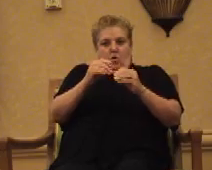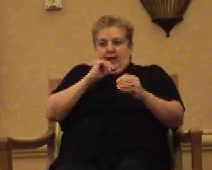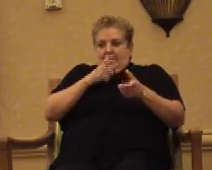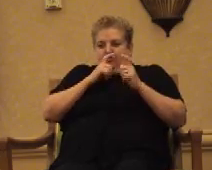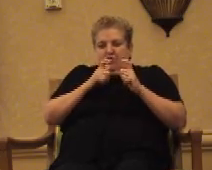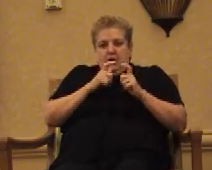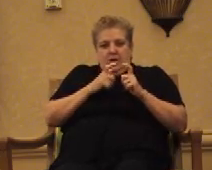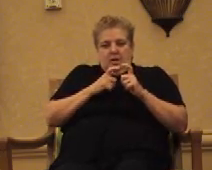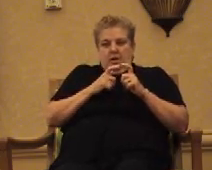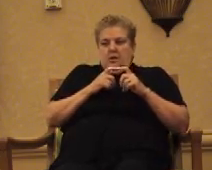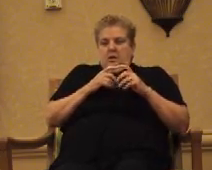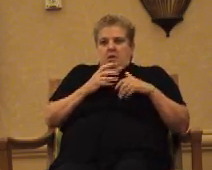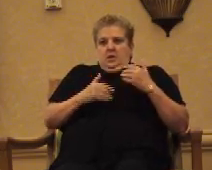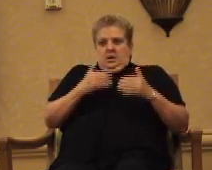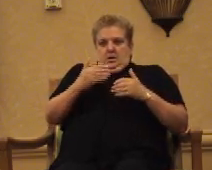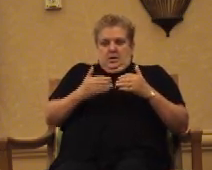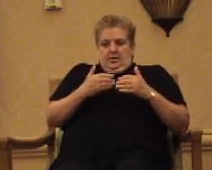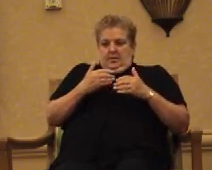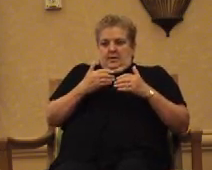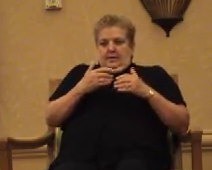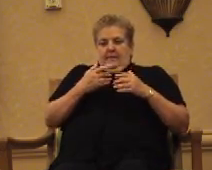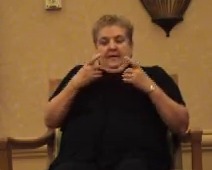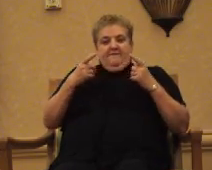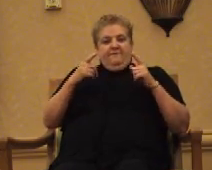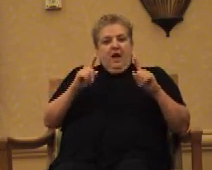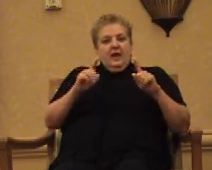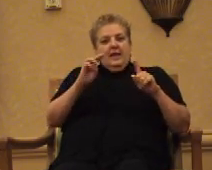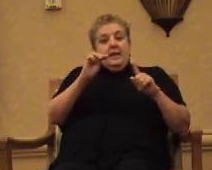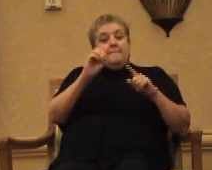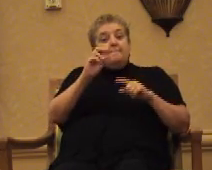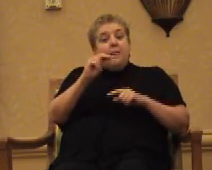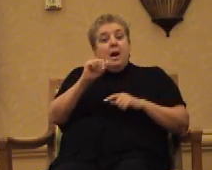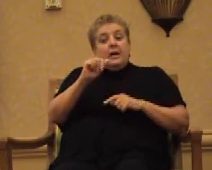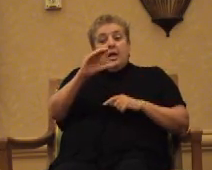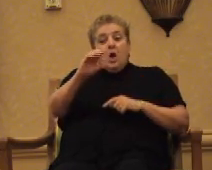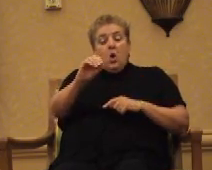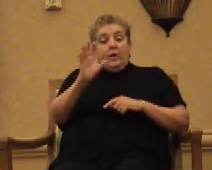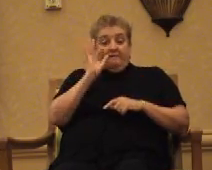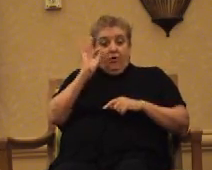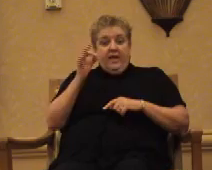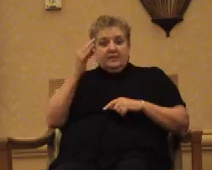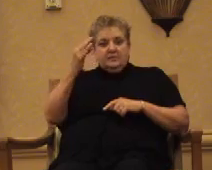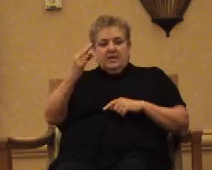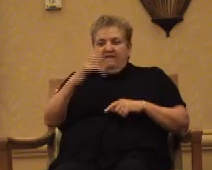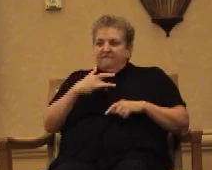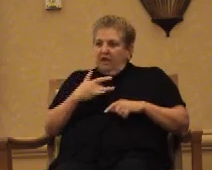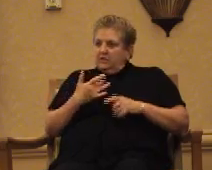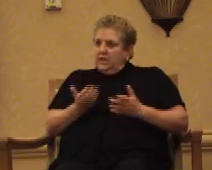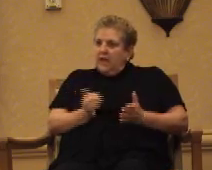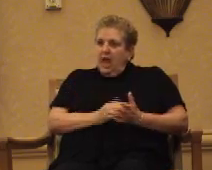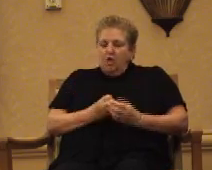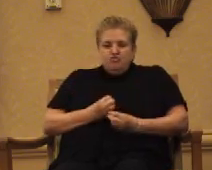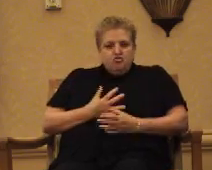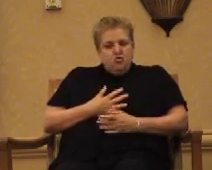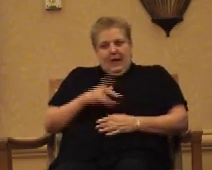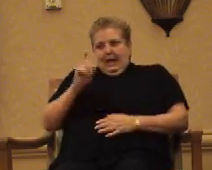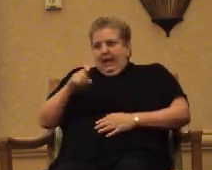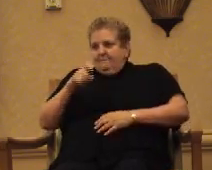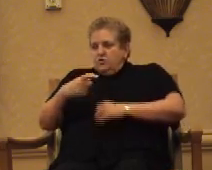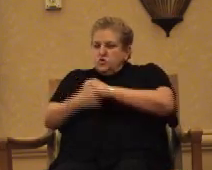those meetings, and finally in Monaco, the obsession came over me again. And